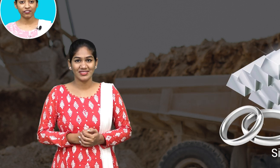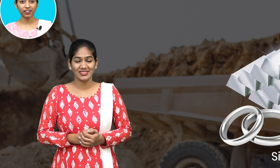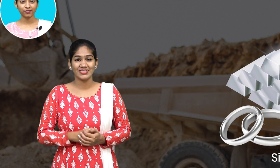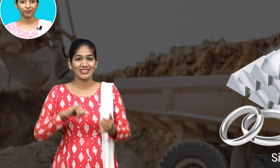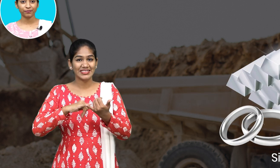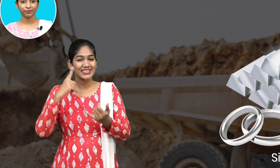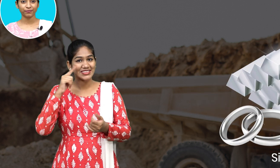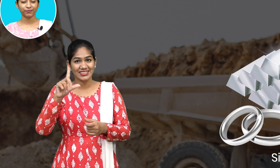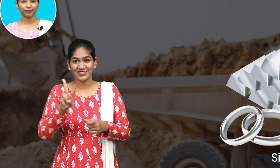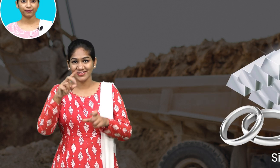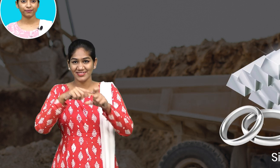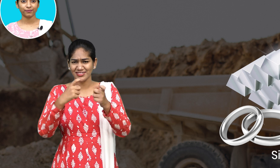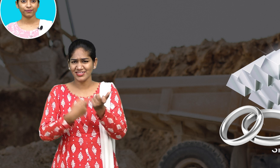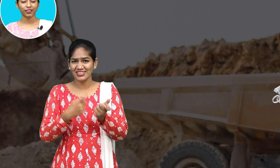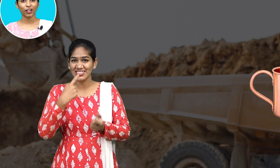silver,